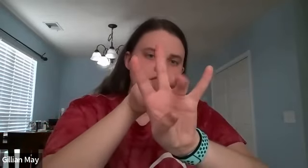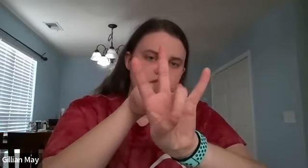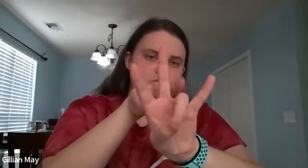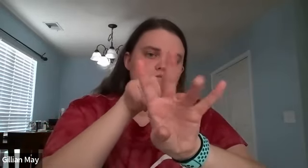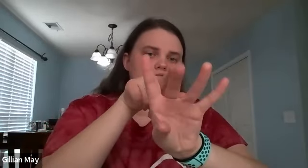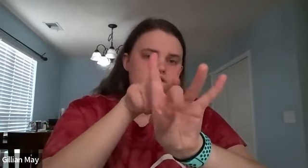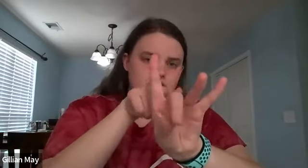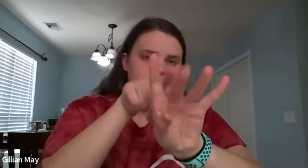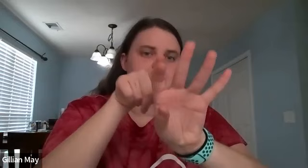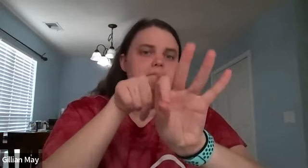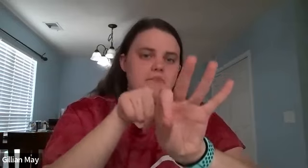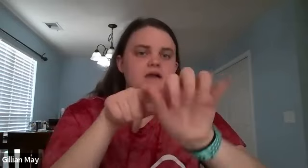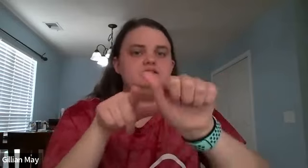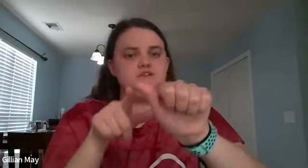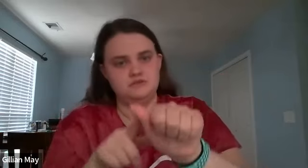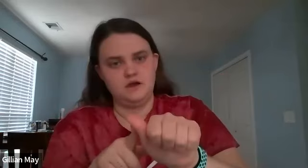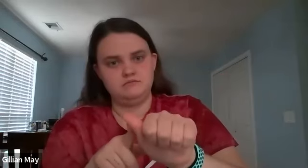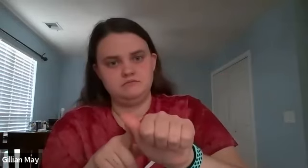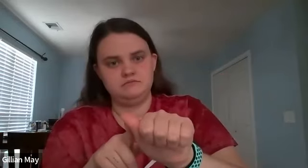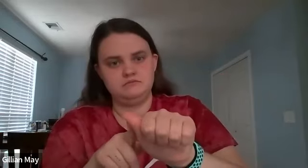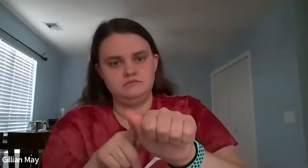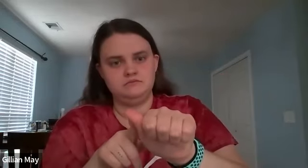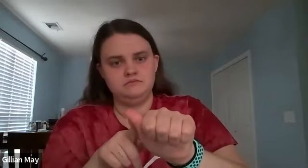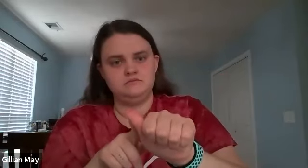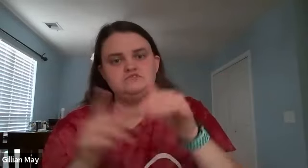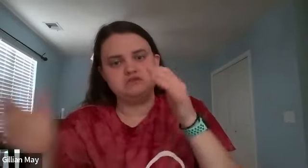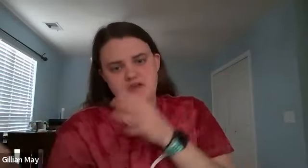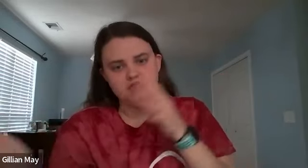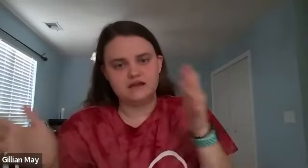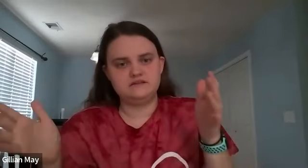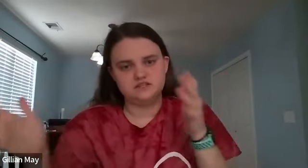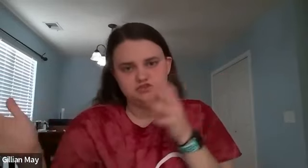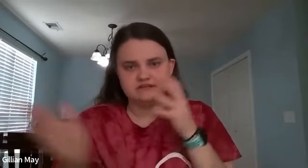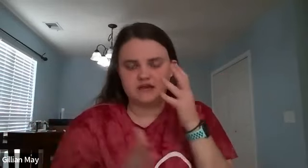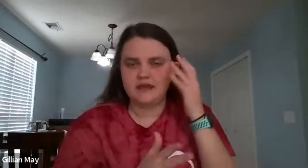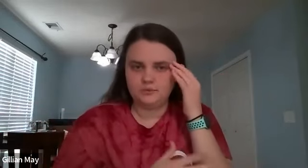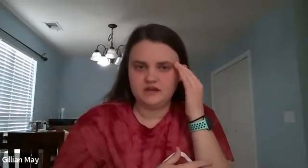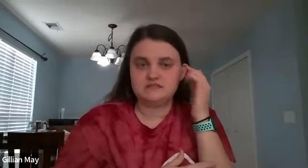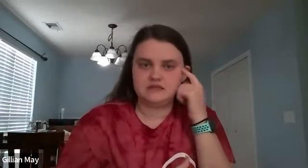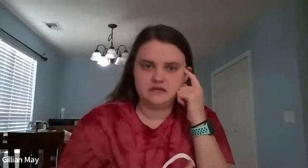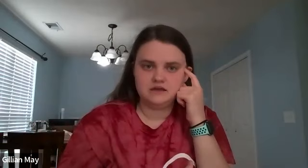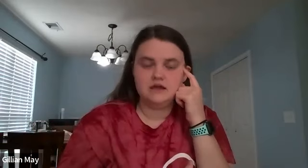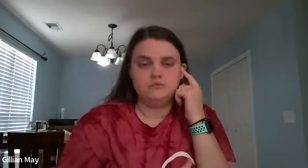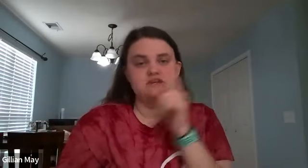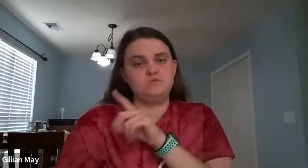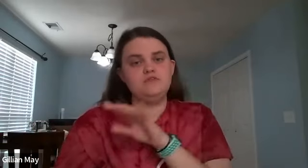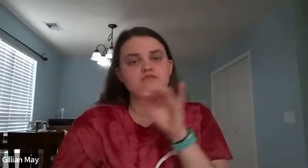then you work your way back to your thumb. So that kind of is like a trick to kind of help you guys think, because 1